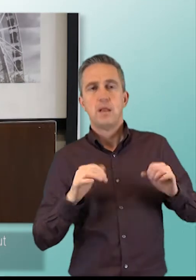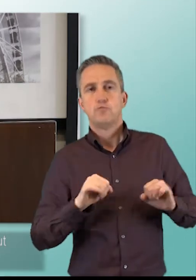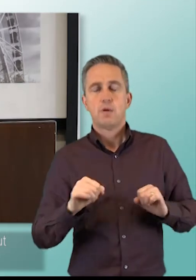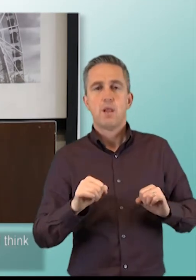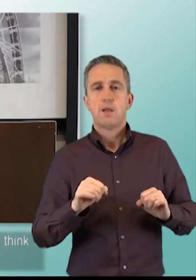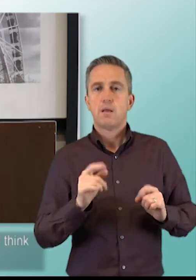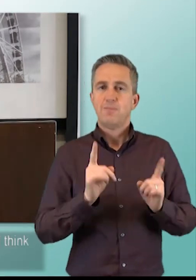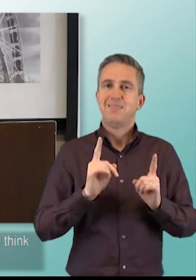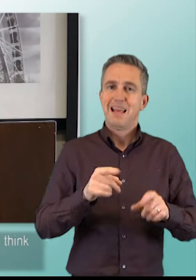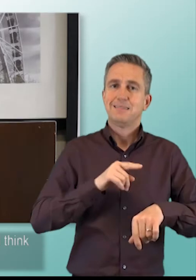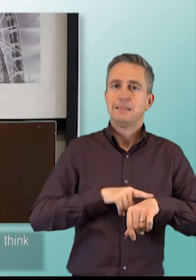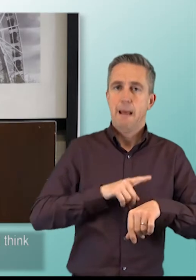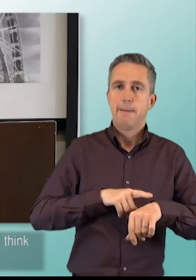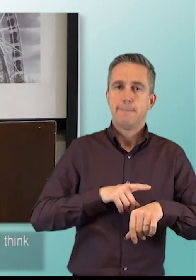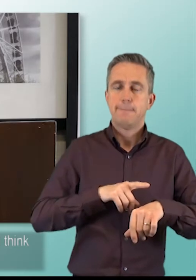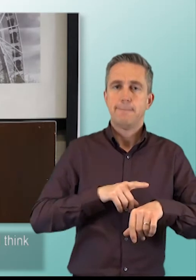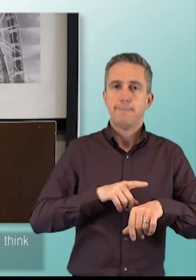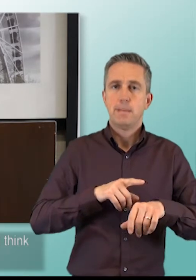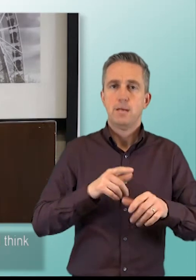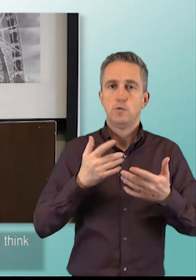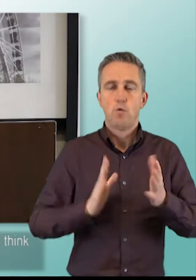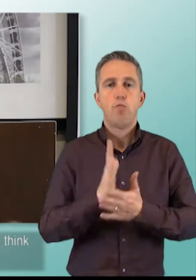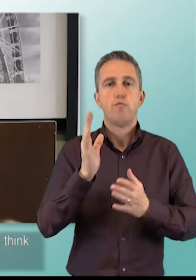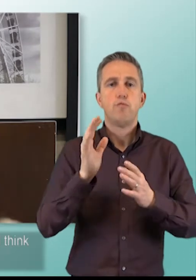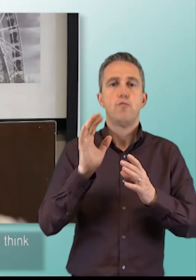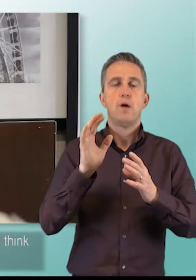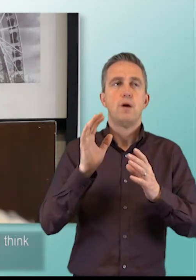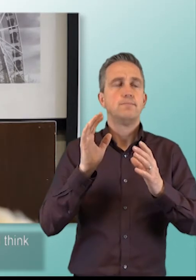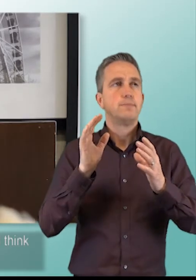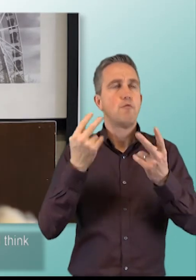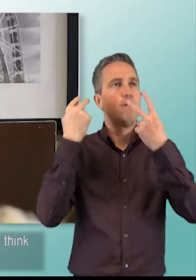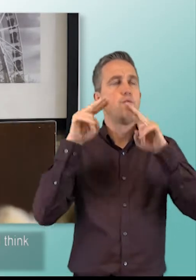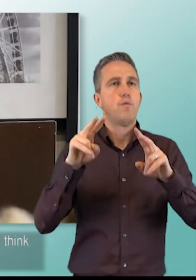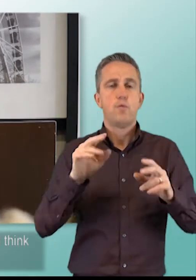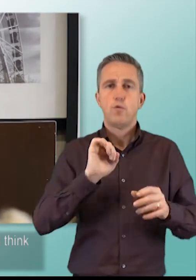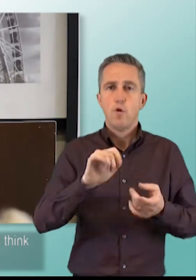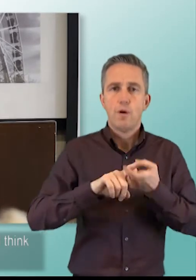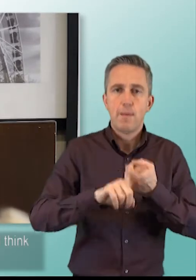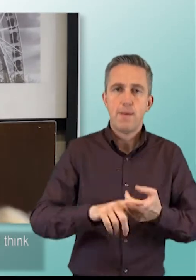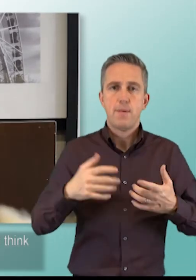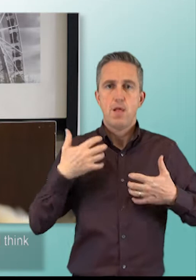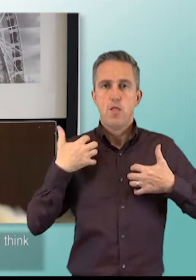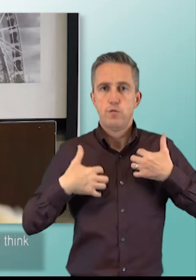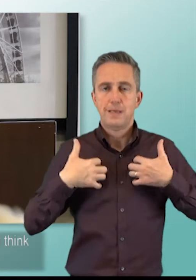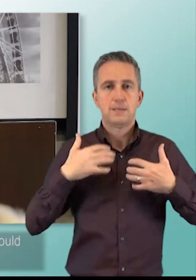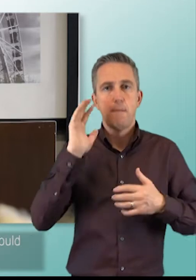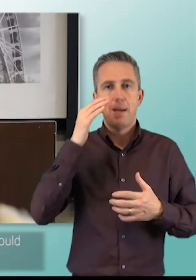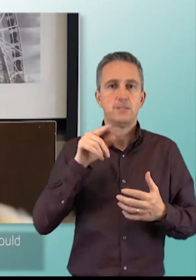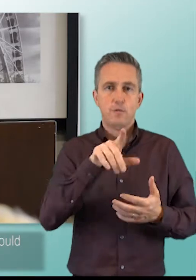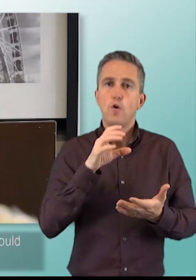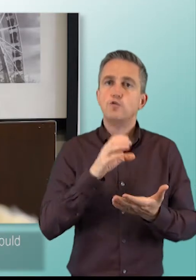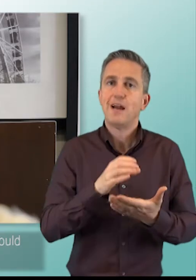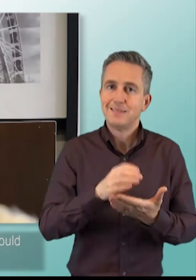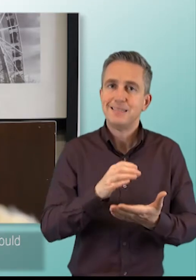say that's the right time to really do a refresher for yourself and think about the commitment, the enthusiasm, and the